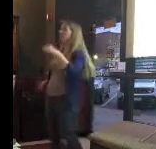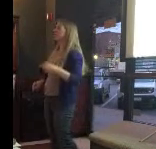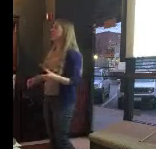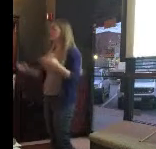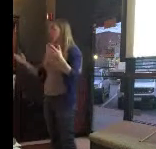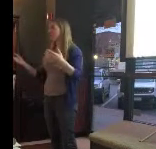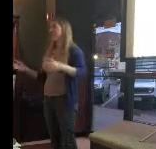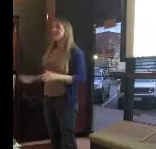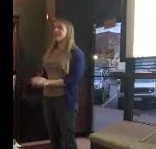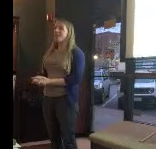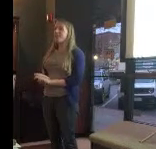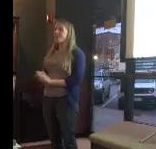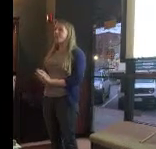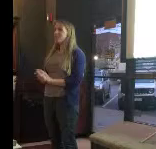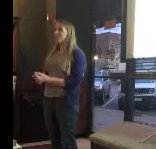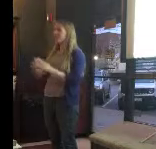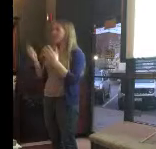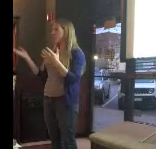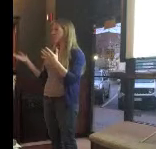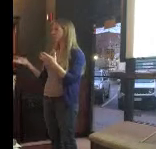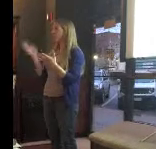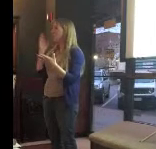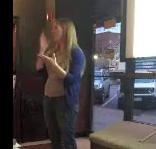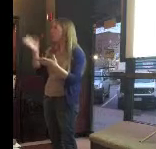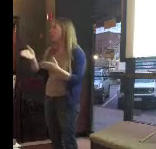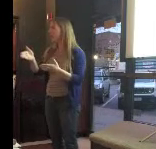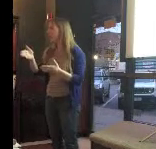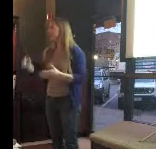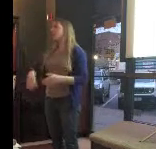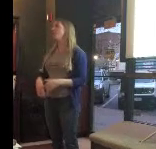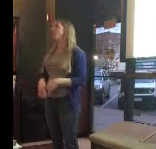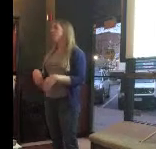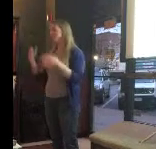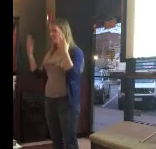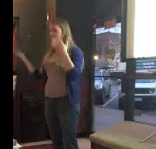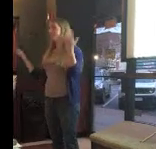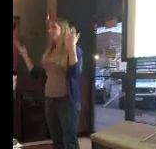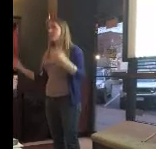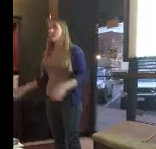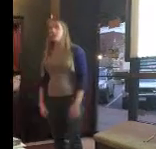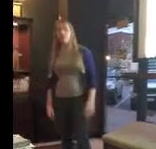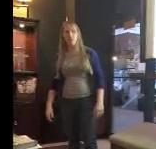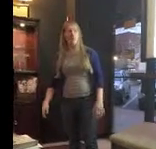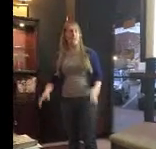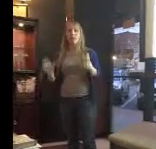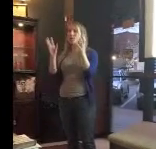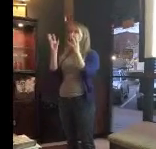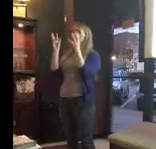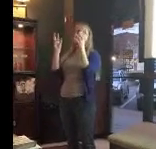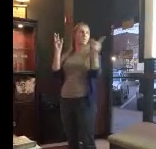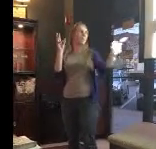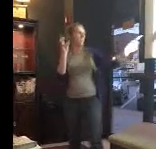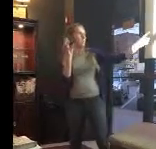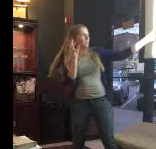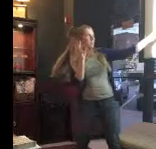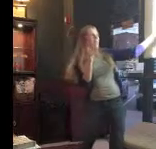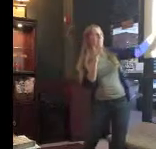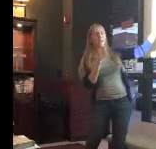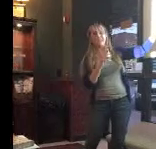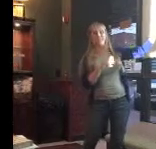by square root of 2. Okay, that turned out to be the better than just imputing a 1 or imputing some other number there. You're going to put a, and I forget